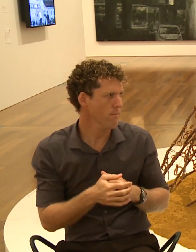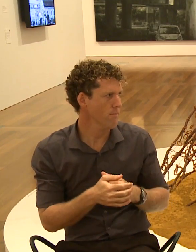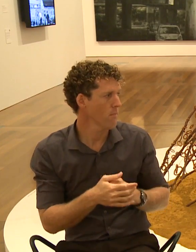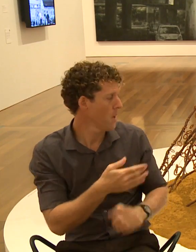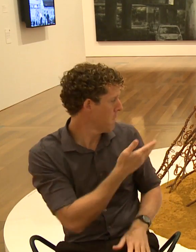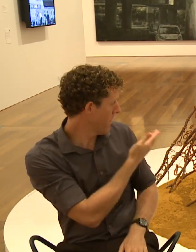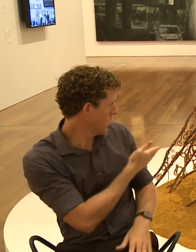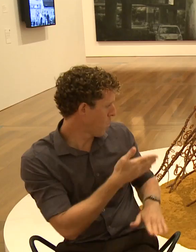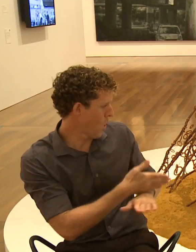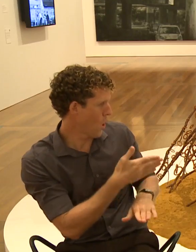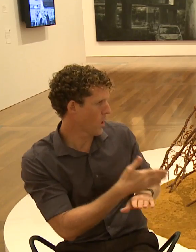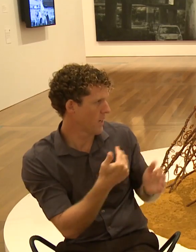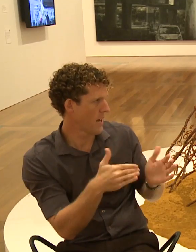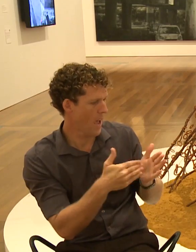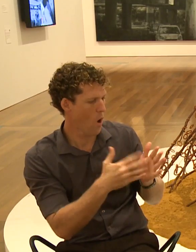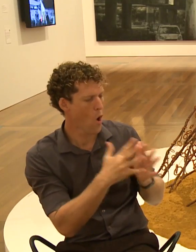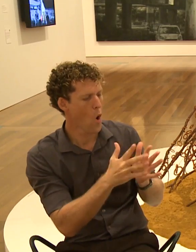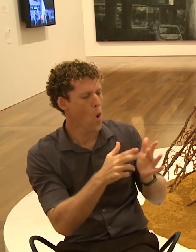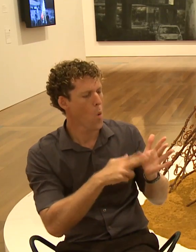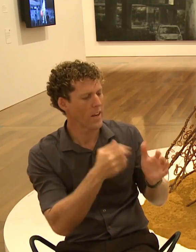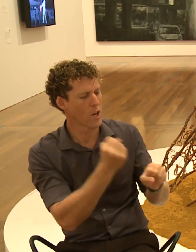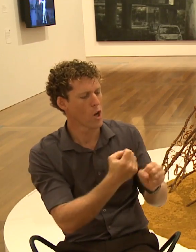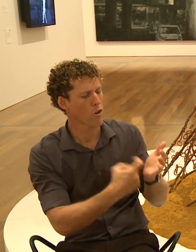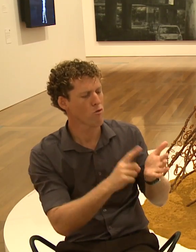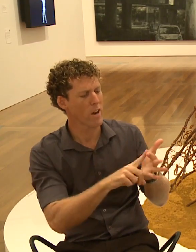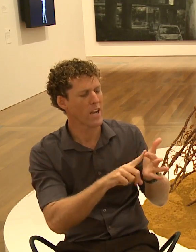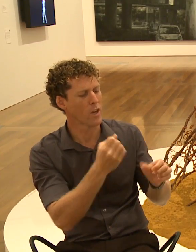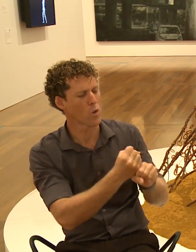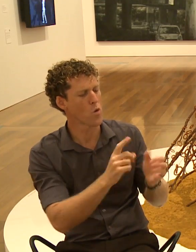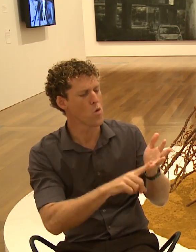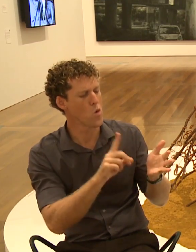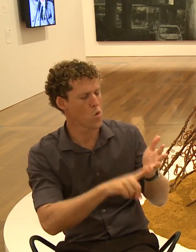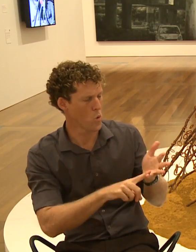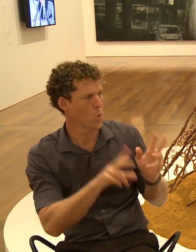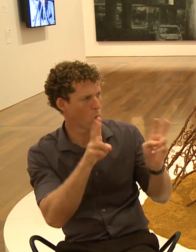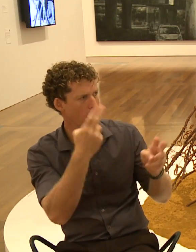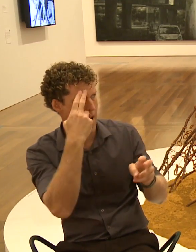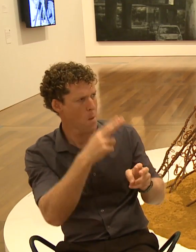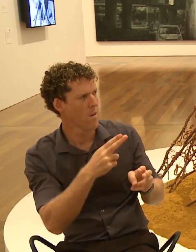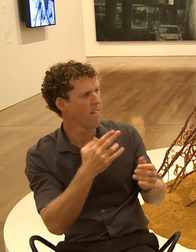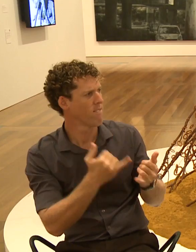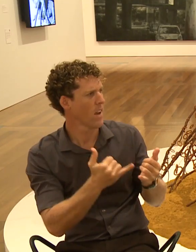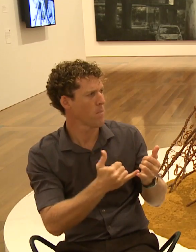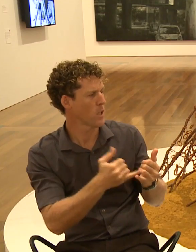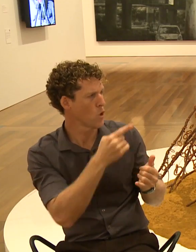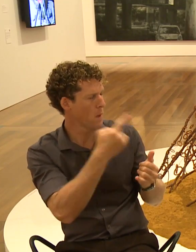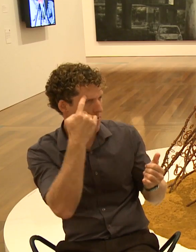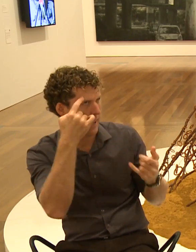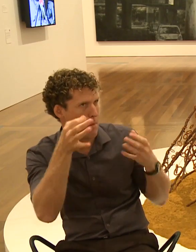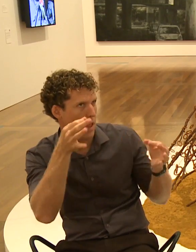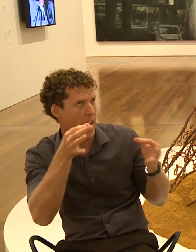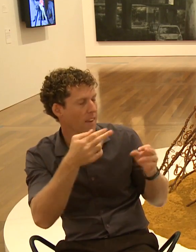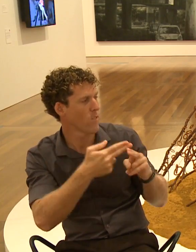But this work now, Wingreeguu, it's quite a departure from what you've been doing, and it's probably something that you've thought about for quite a